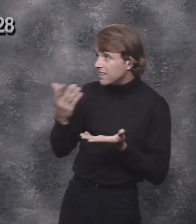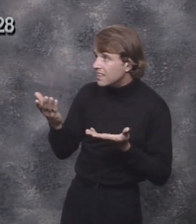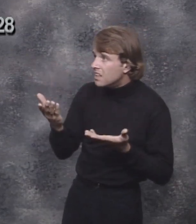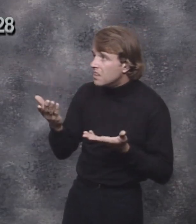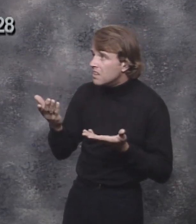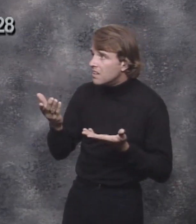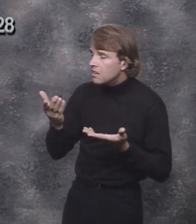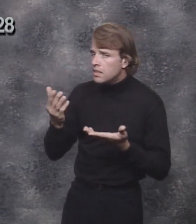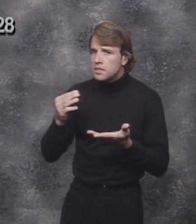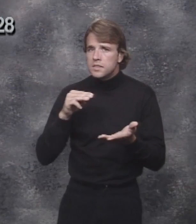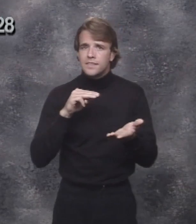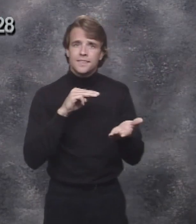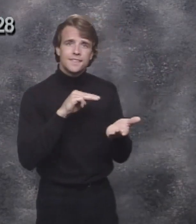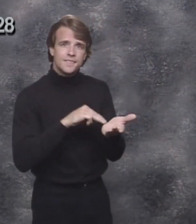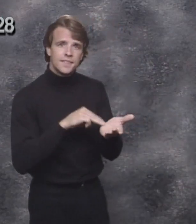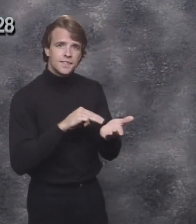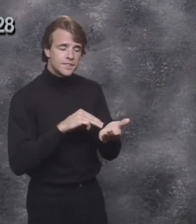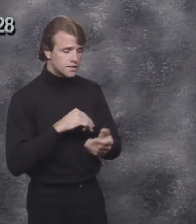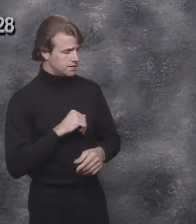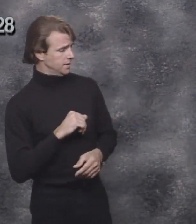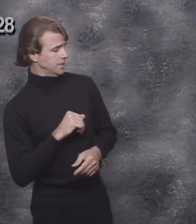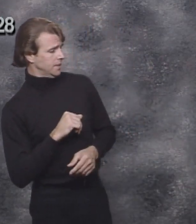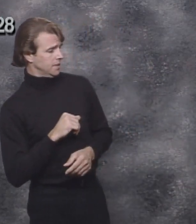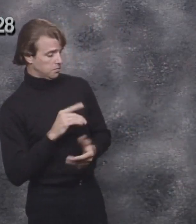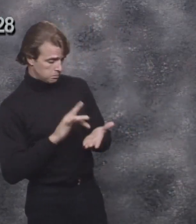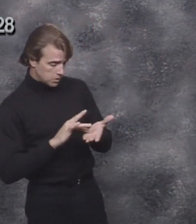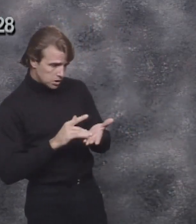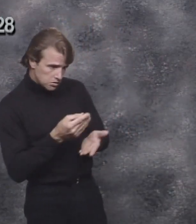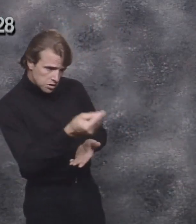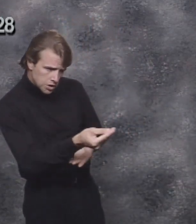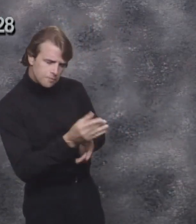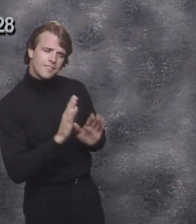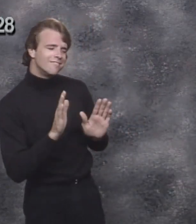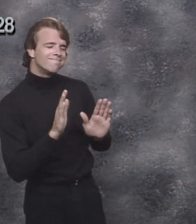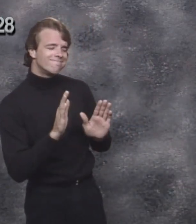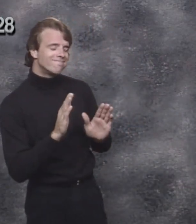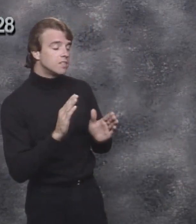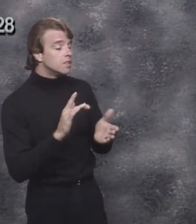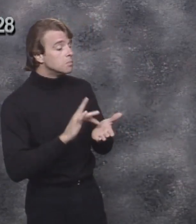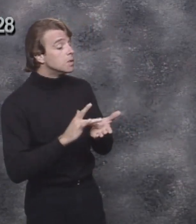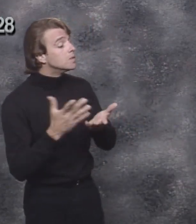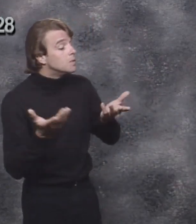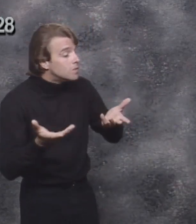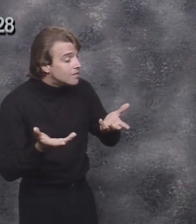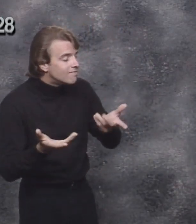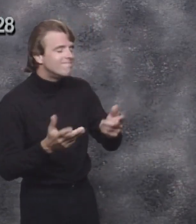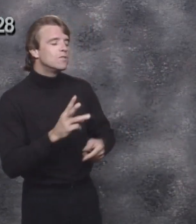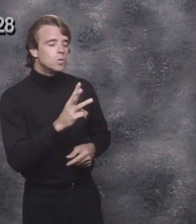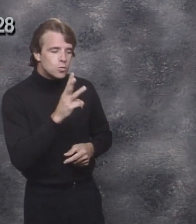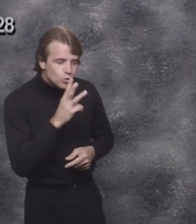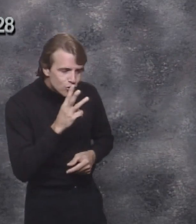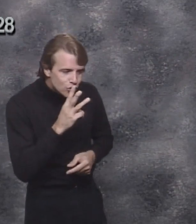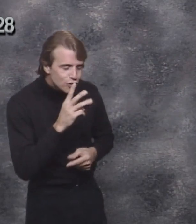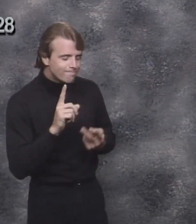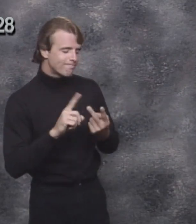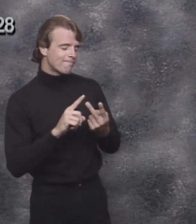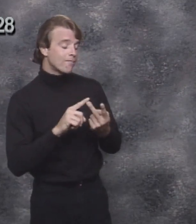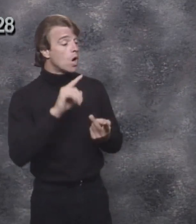hurts. Can you give me some medicine?" And the doctor said, "I'm not going to give you any